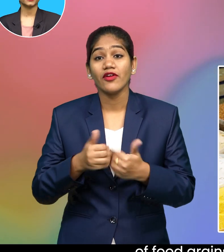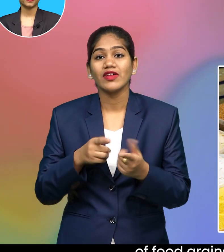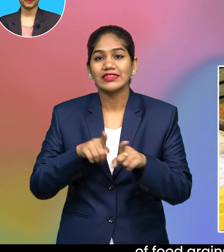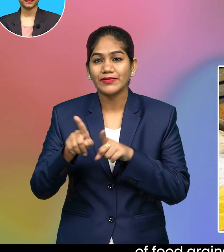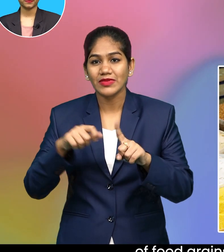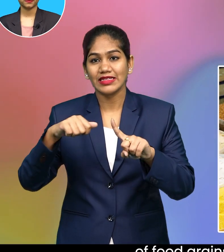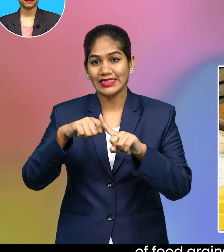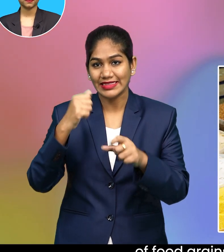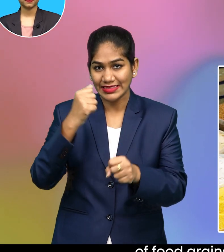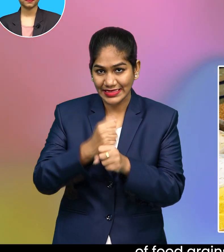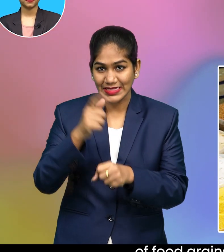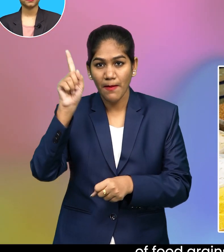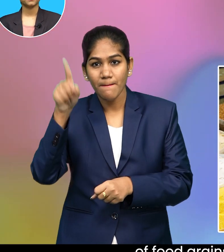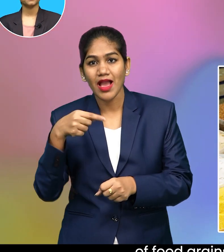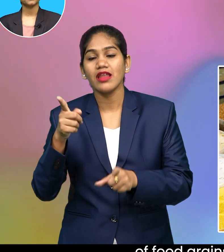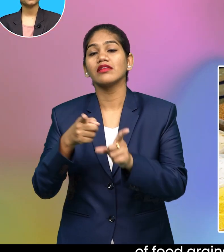year.